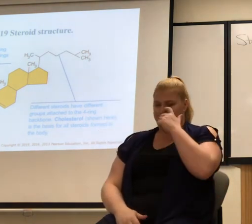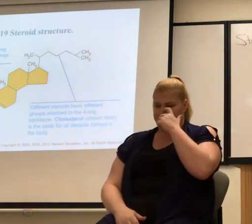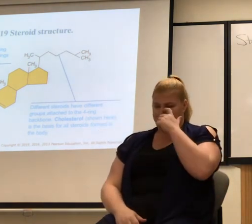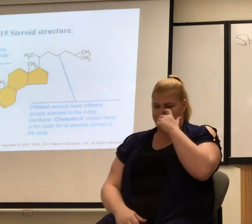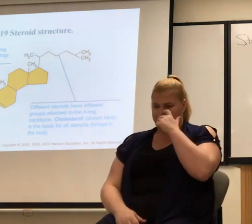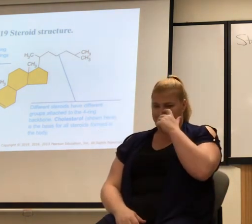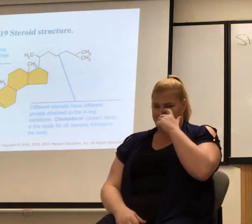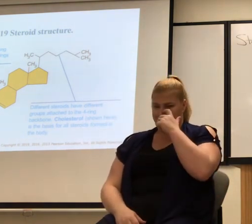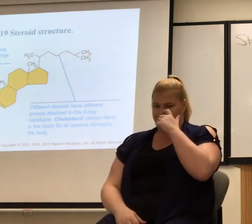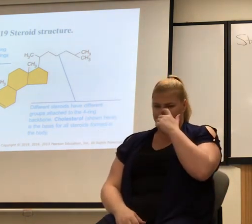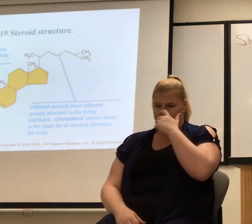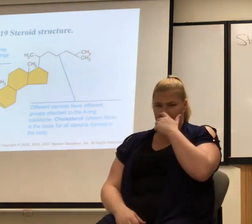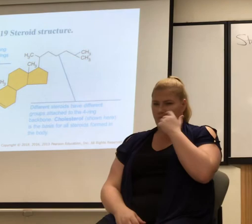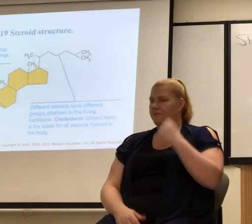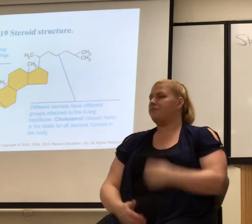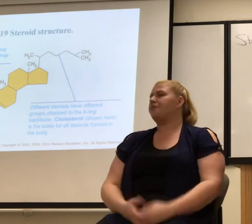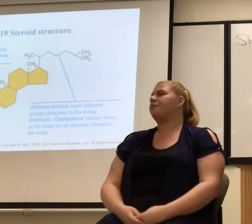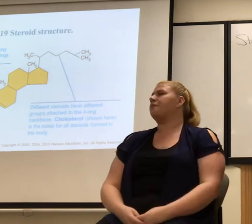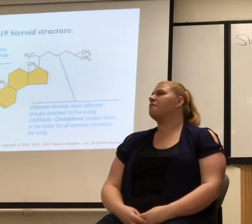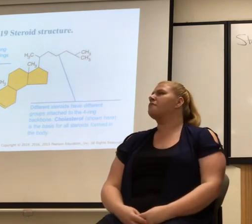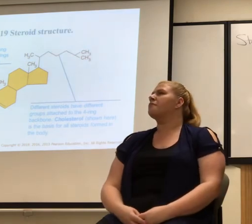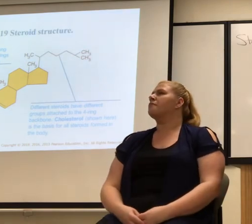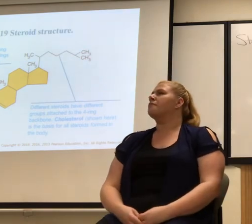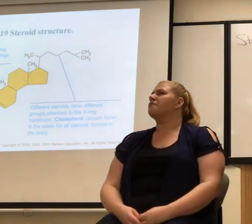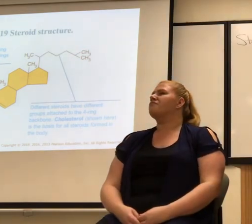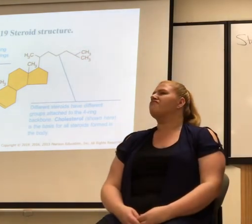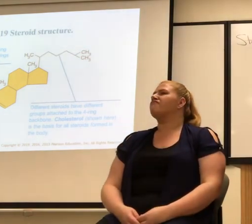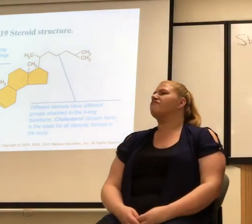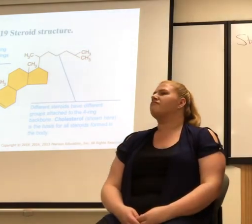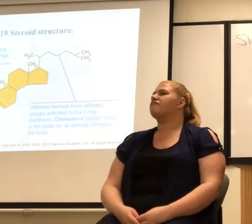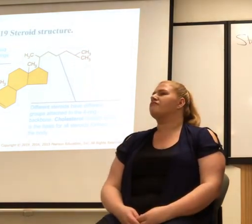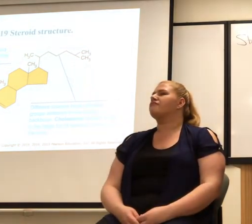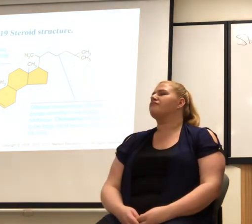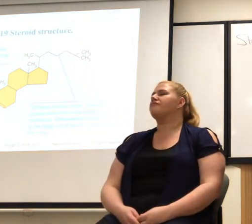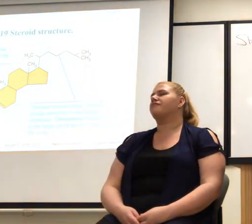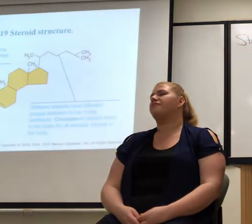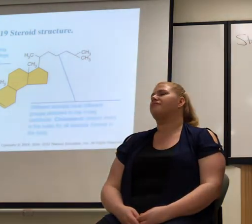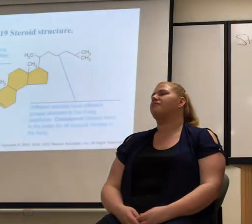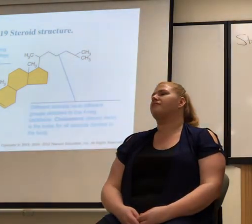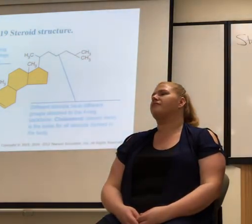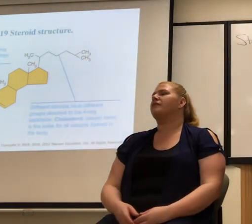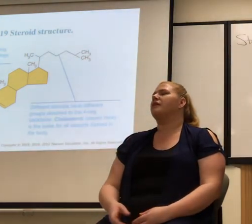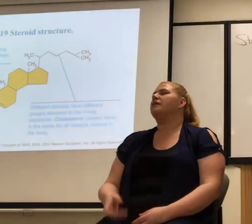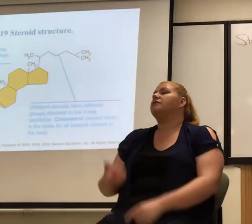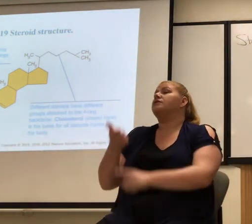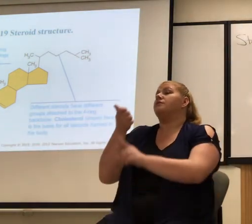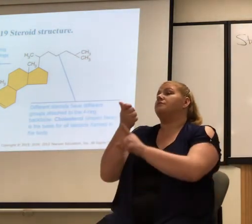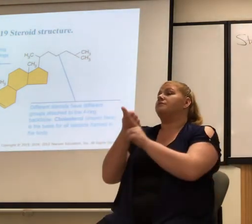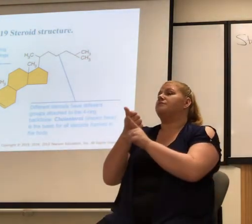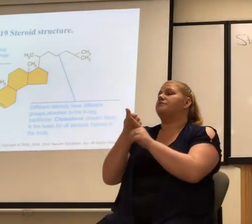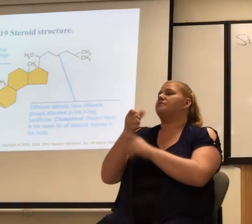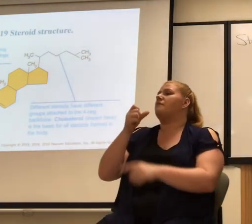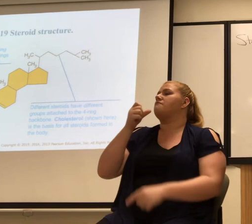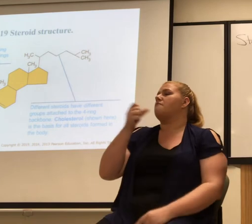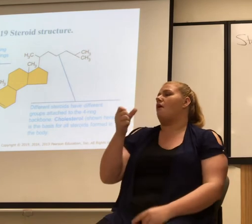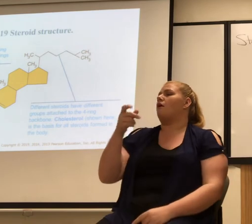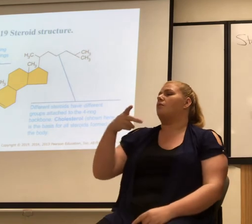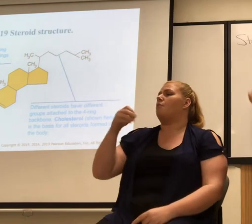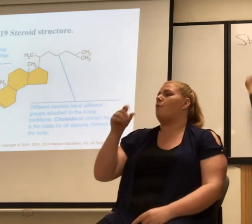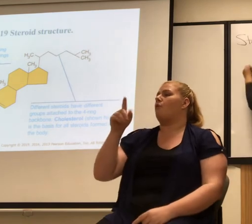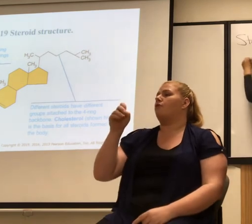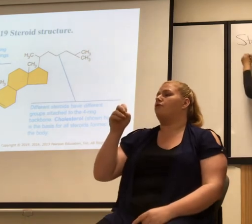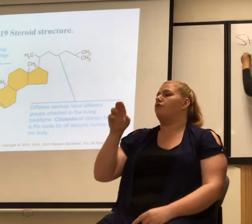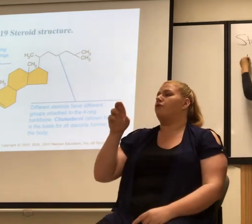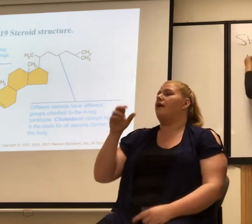They're, like all the other lipids, they're kind of like, basically they're nonpolar. Well, the structure is four interlocking